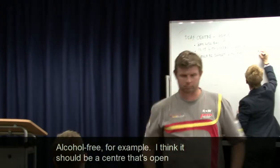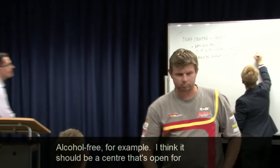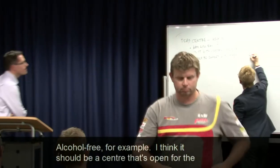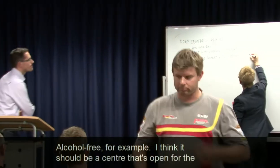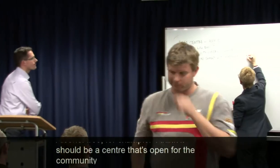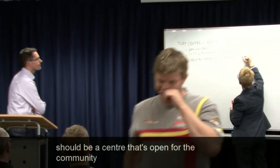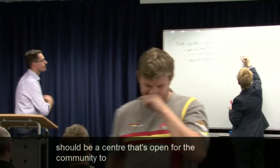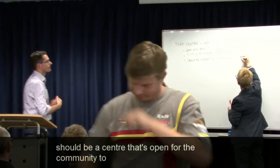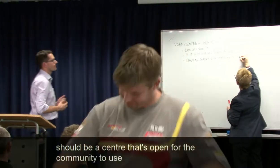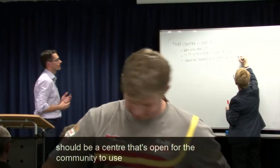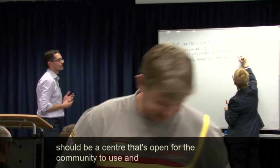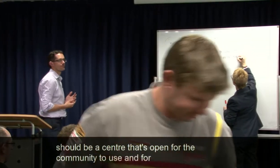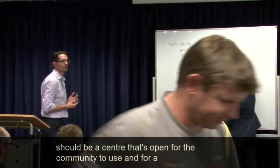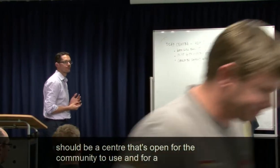of purposes.